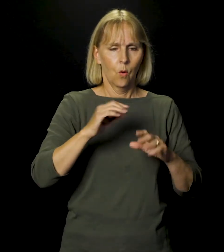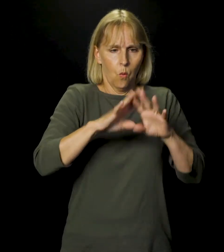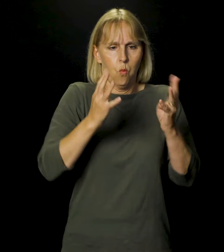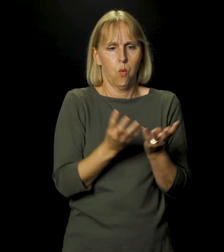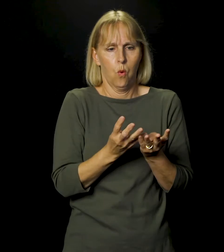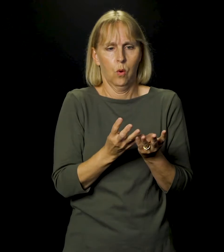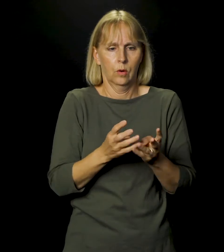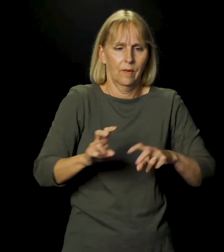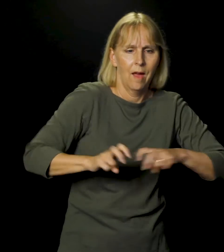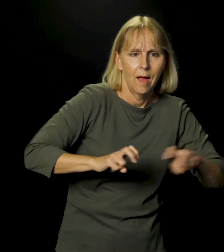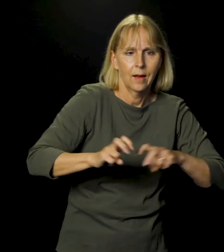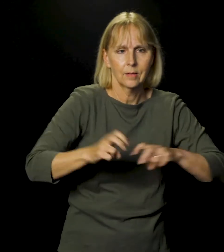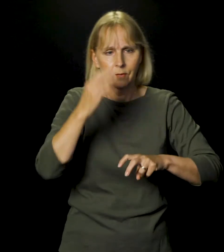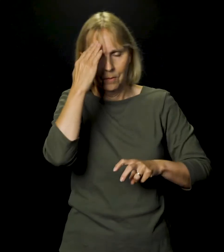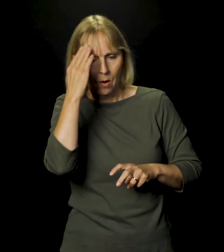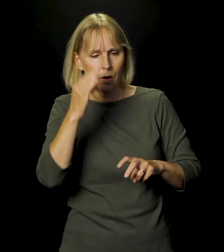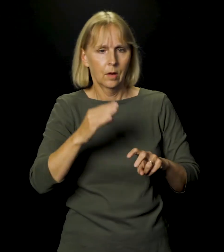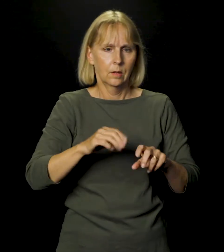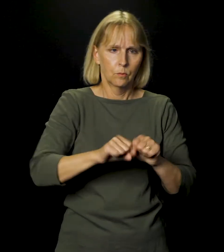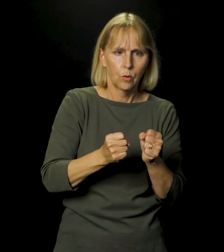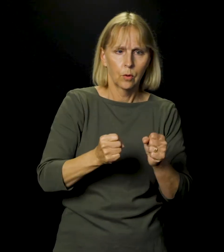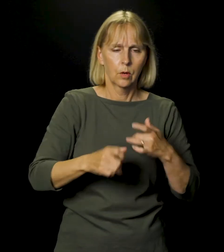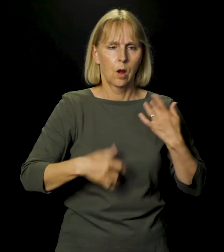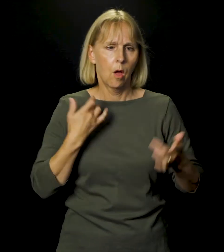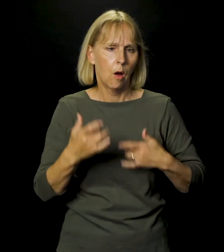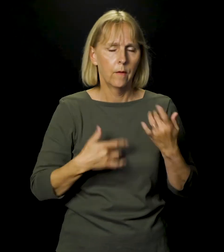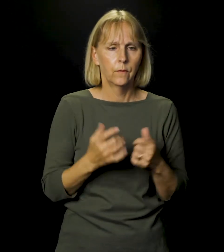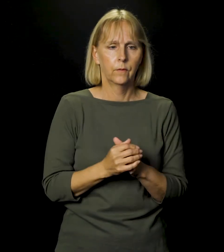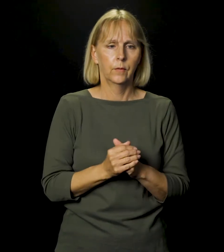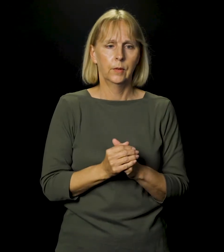addicted, possibly fragmented lives?